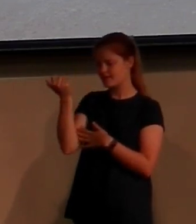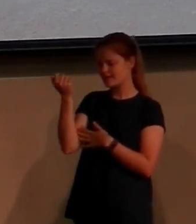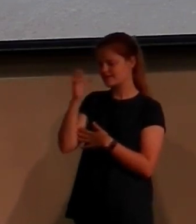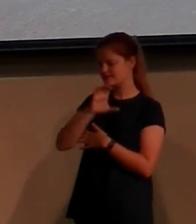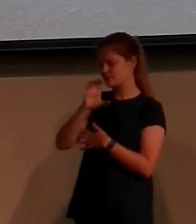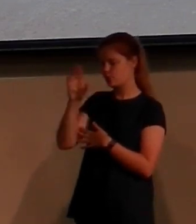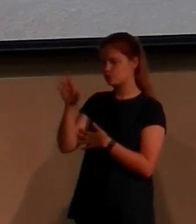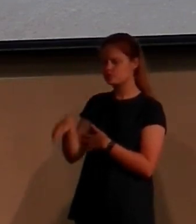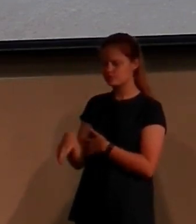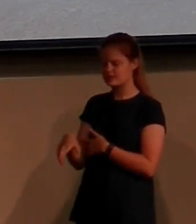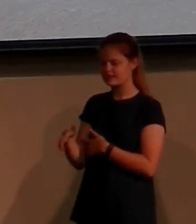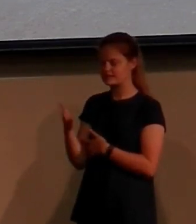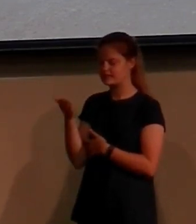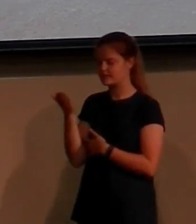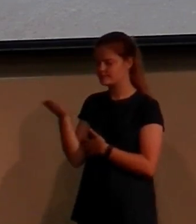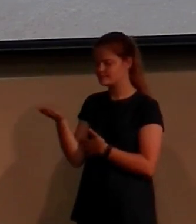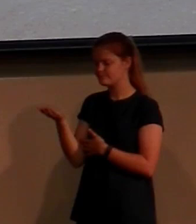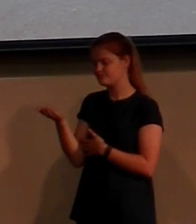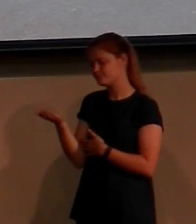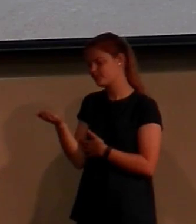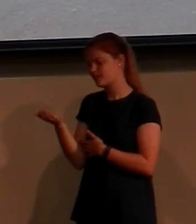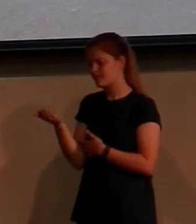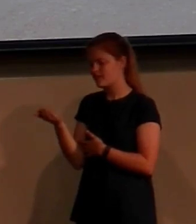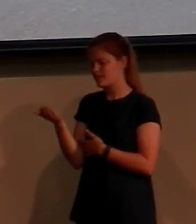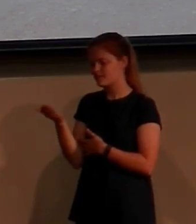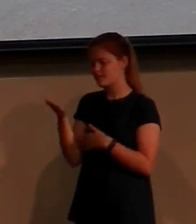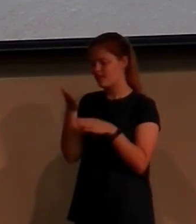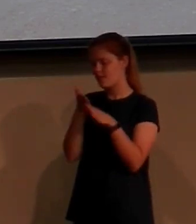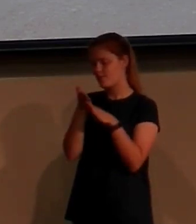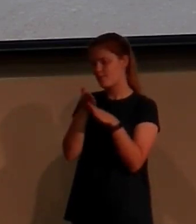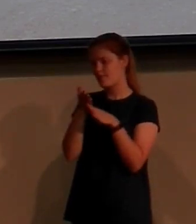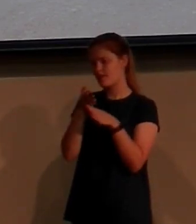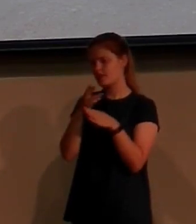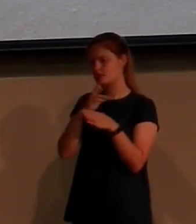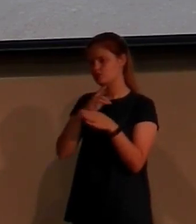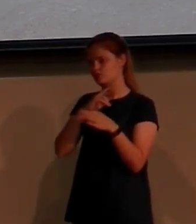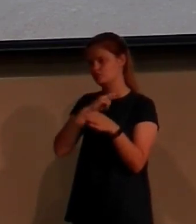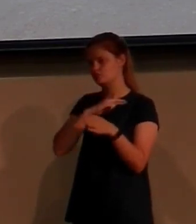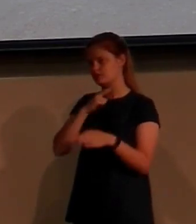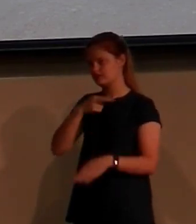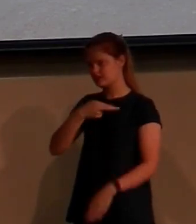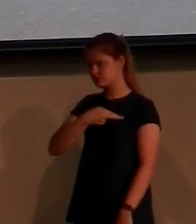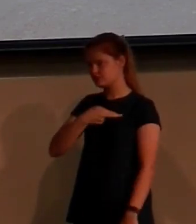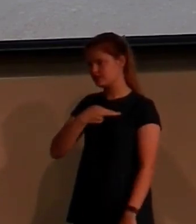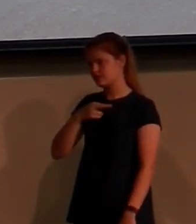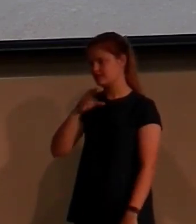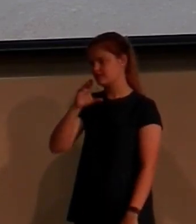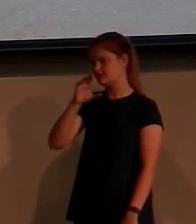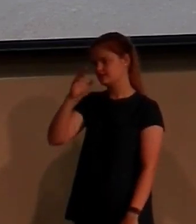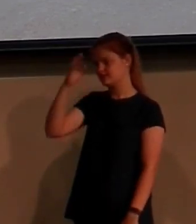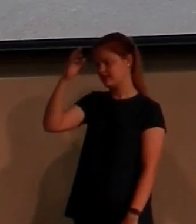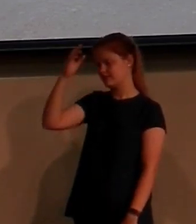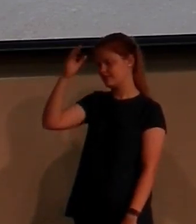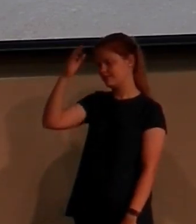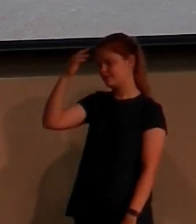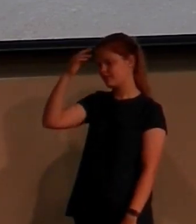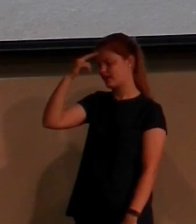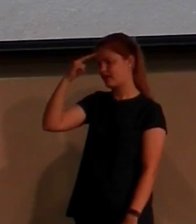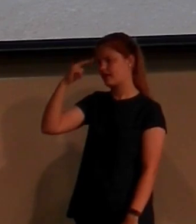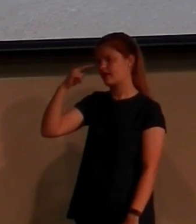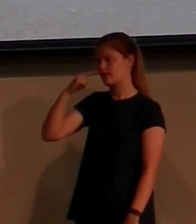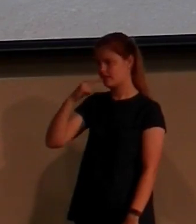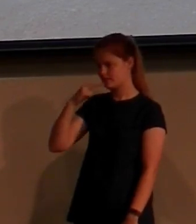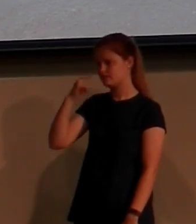Costa Rica, you know, the main religion is Catholicism, and they are pretty